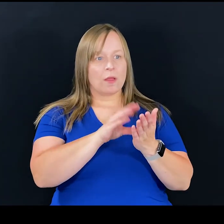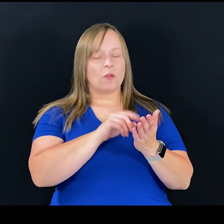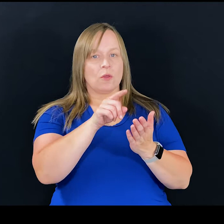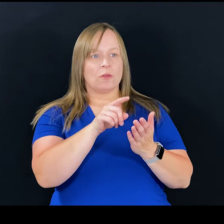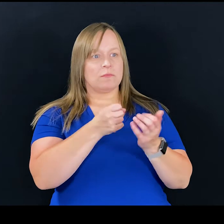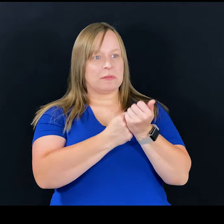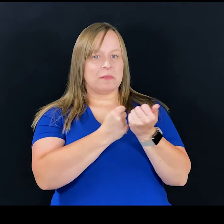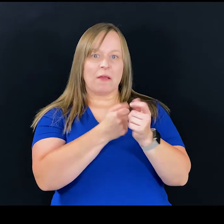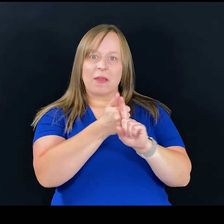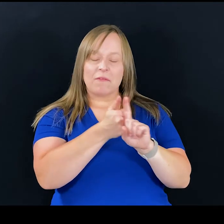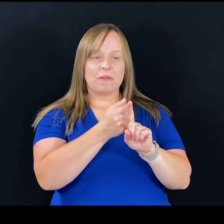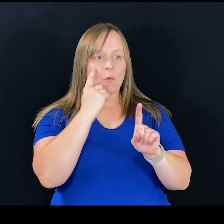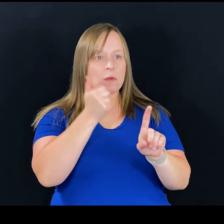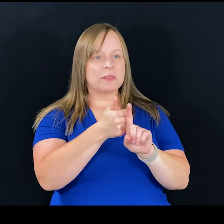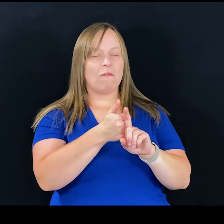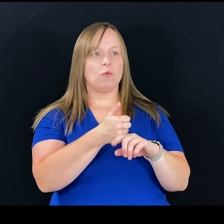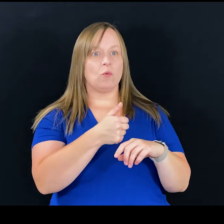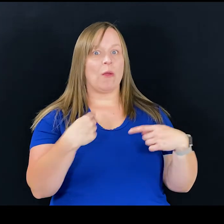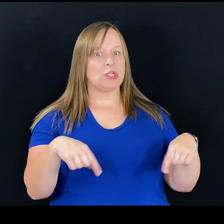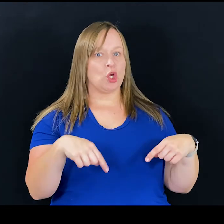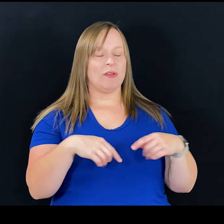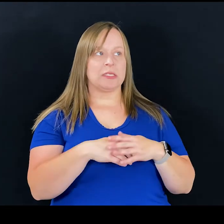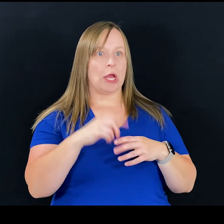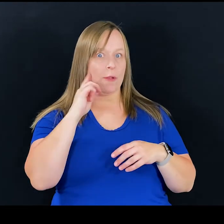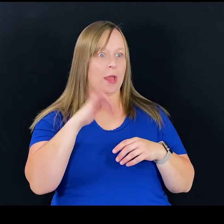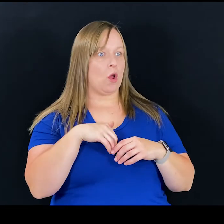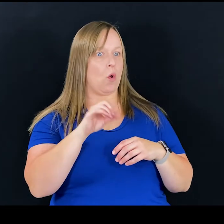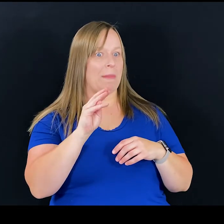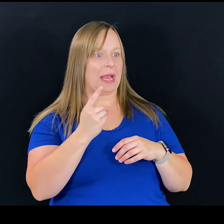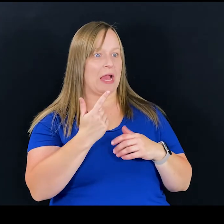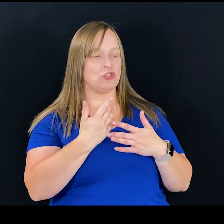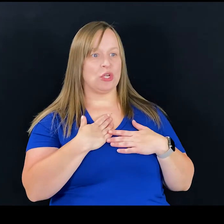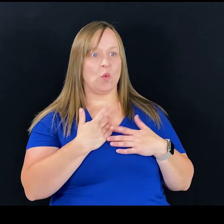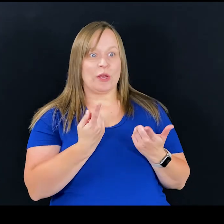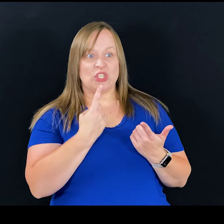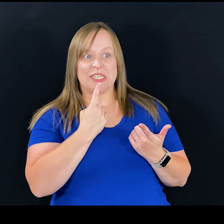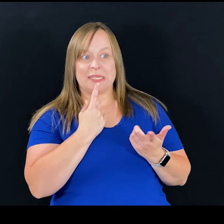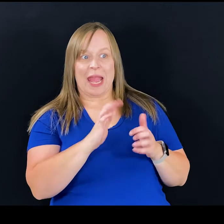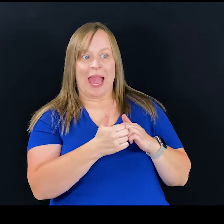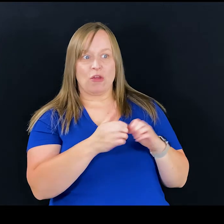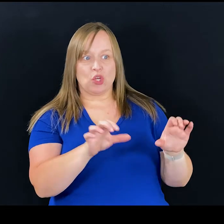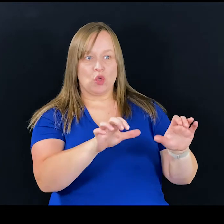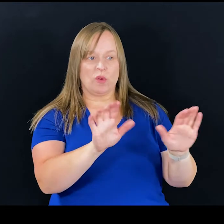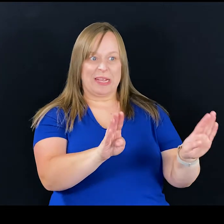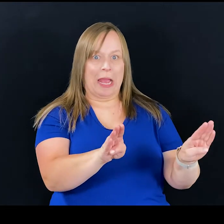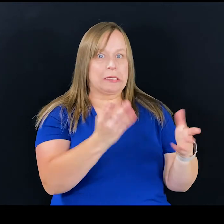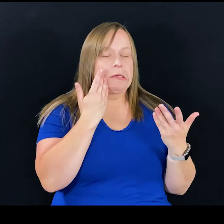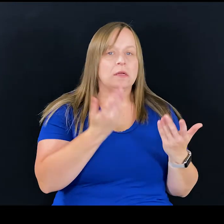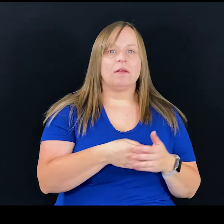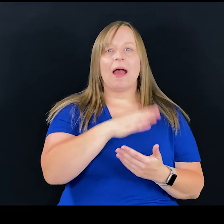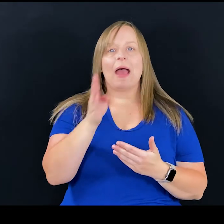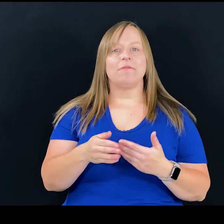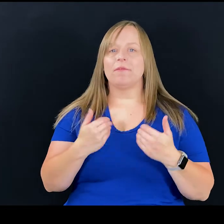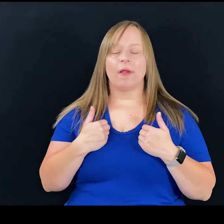When I learned Jill was going to self-advocate for herself, I was nervous. I was like, oh my gosh, what is she going to say and how is she going